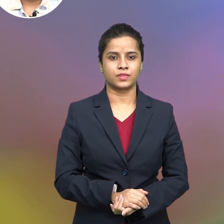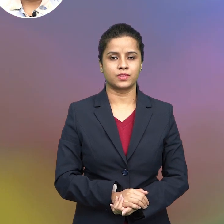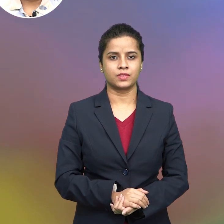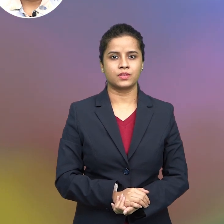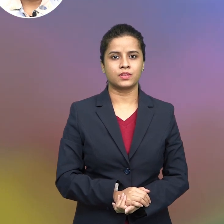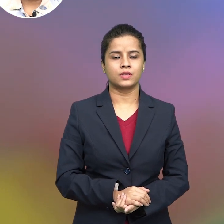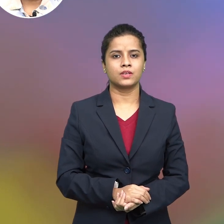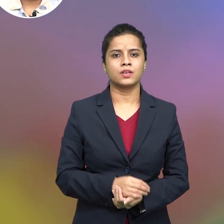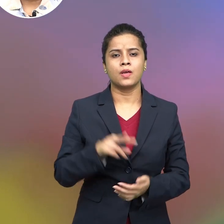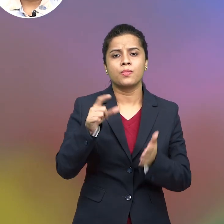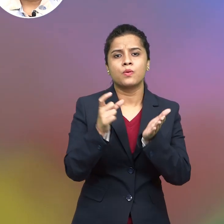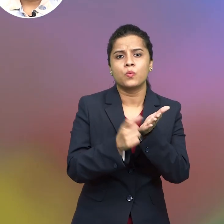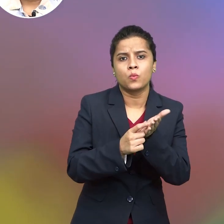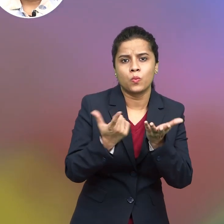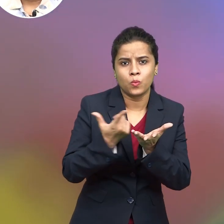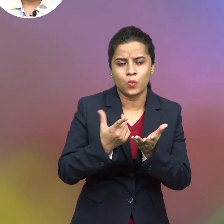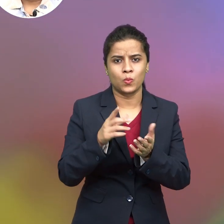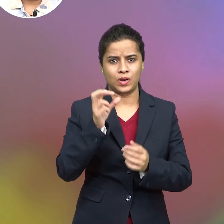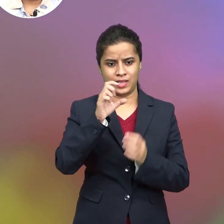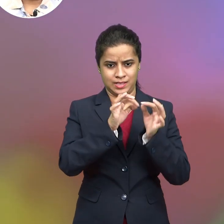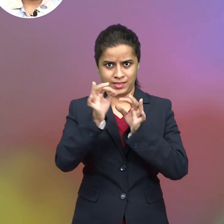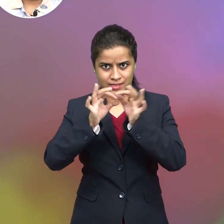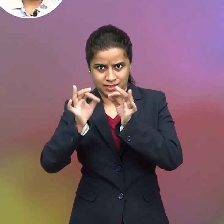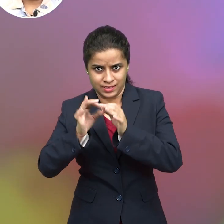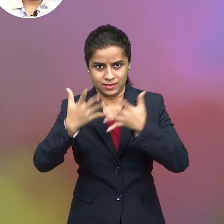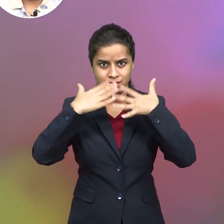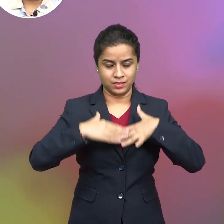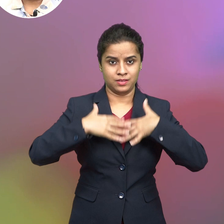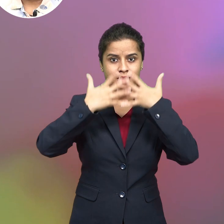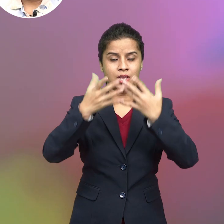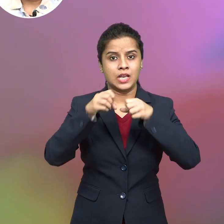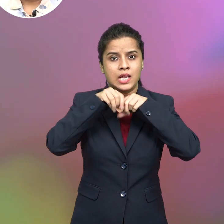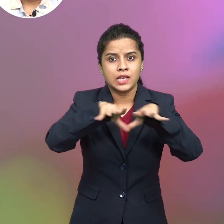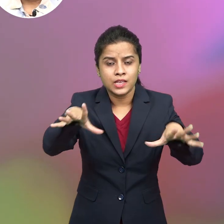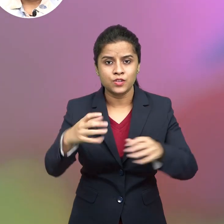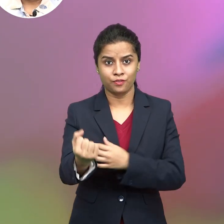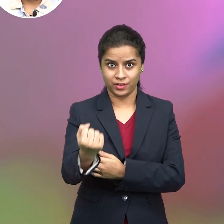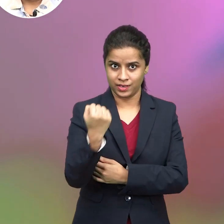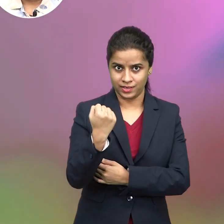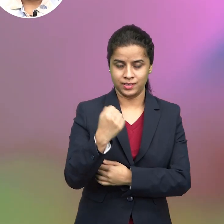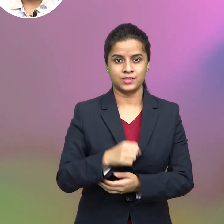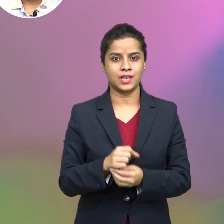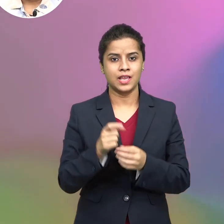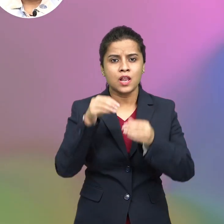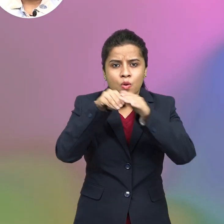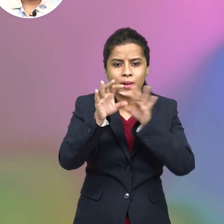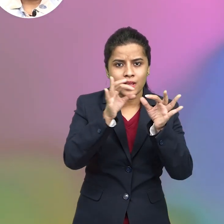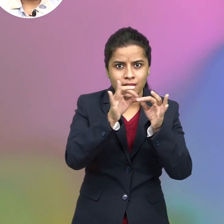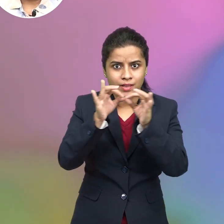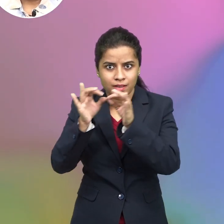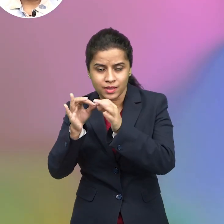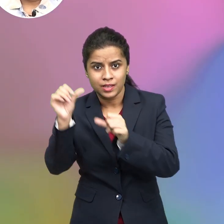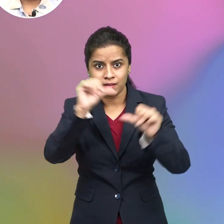The term cellular respiration refers to the release of energy in the cells from